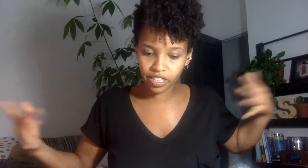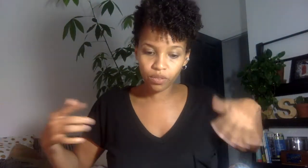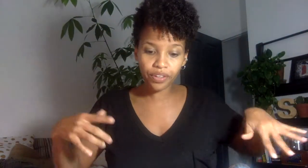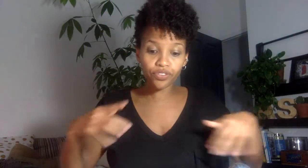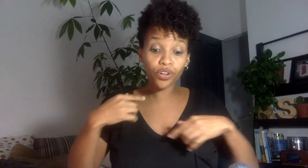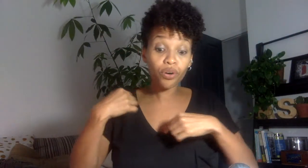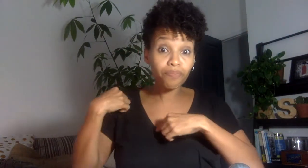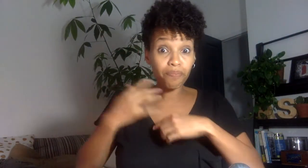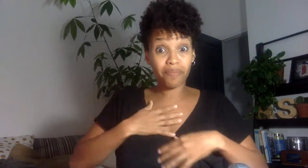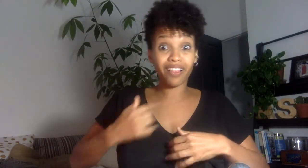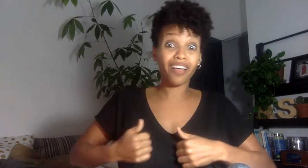with. So,